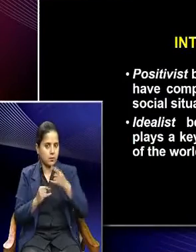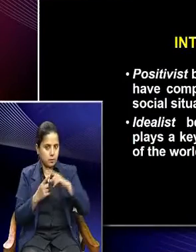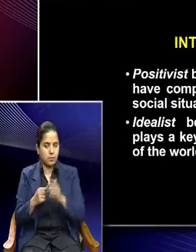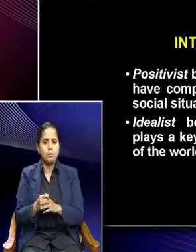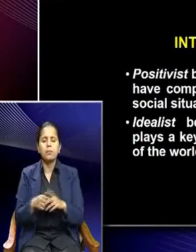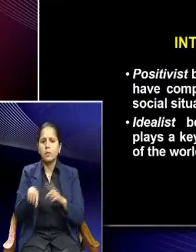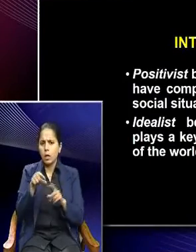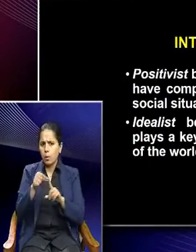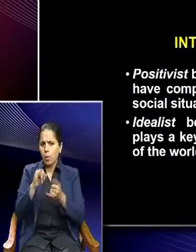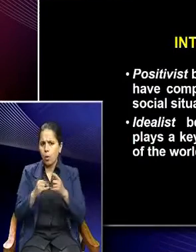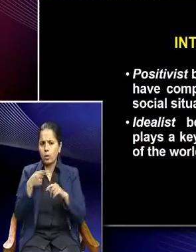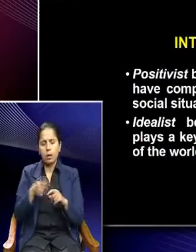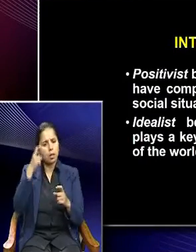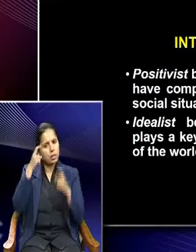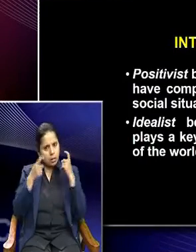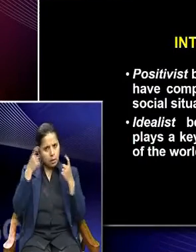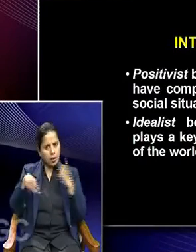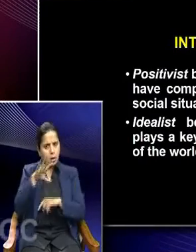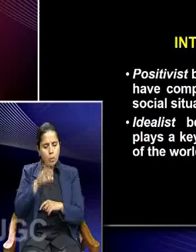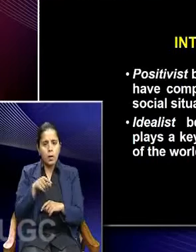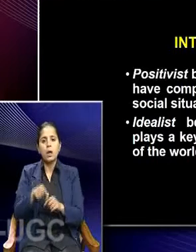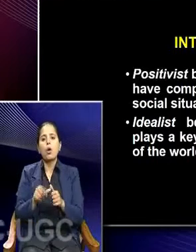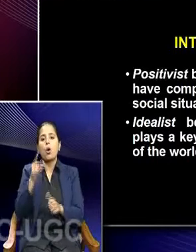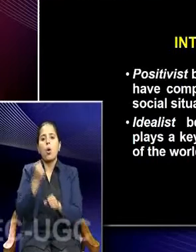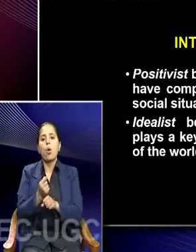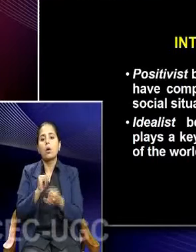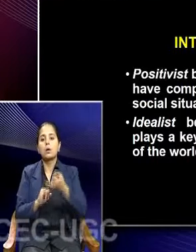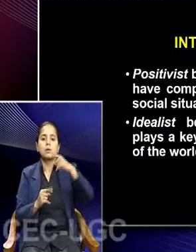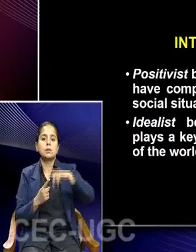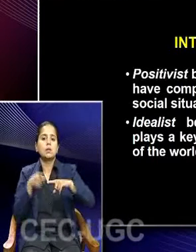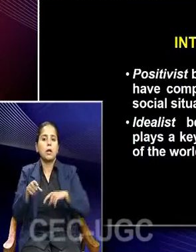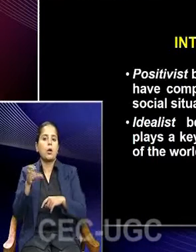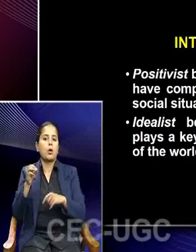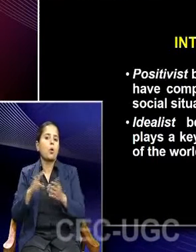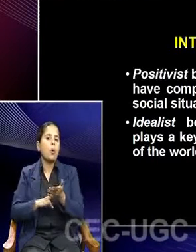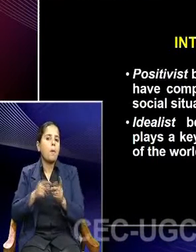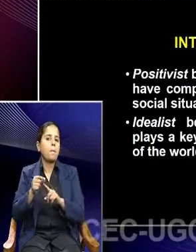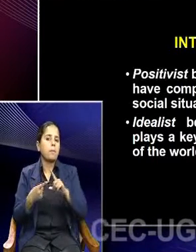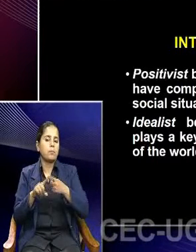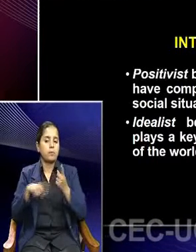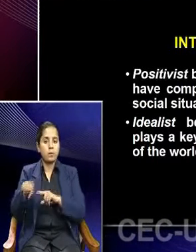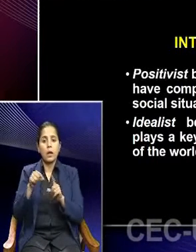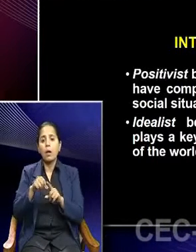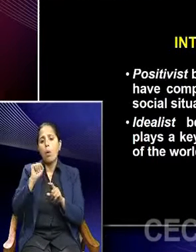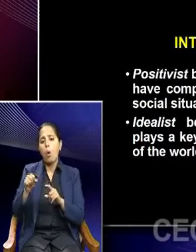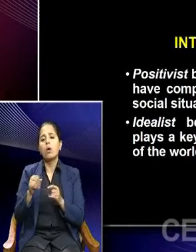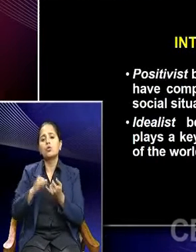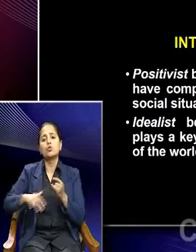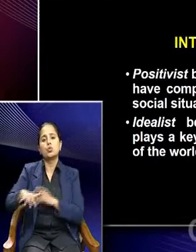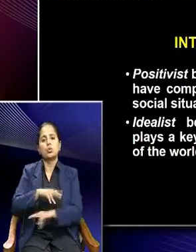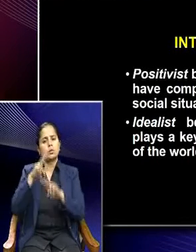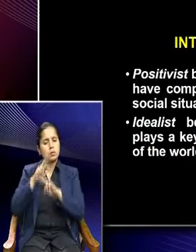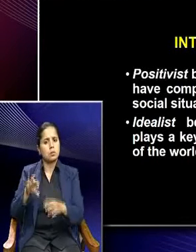the school of thought that comes in from Auguste Comte, who is the founder of the discipline of sociology. And